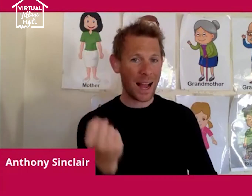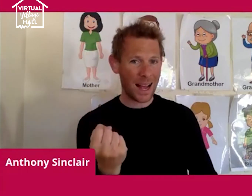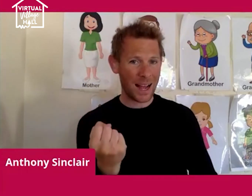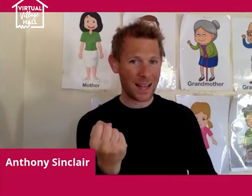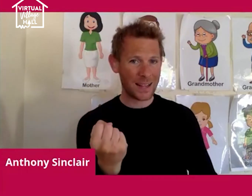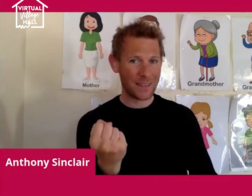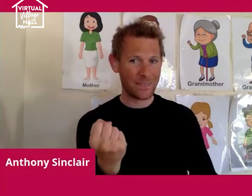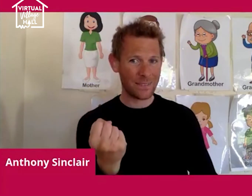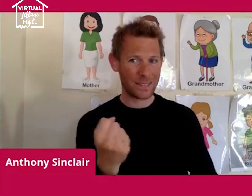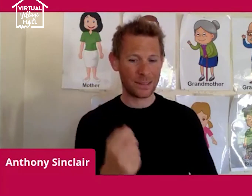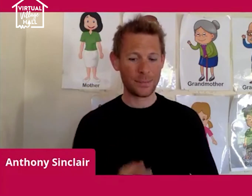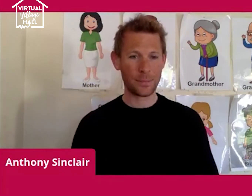Have.